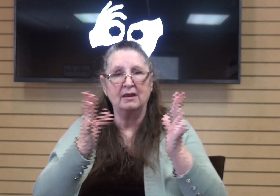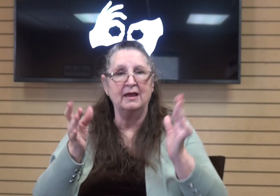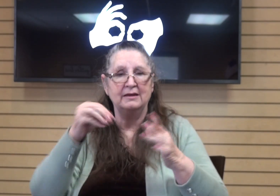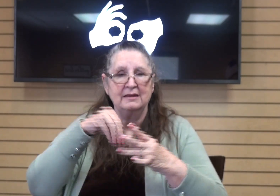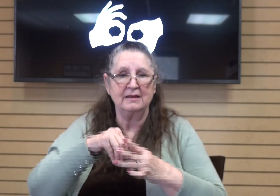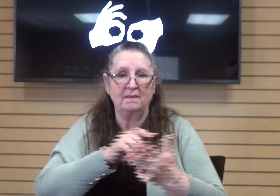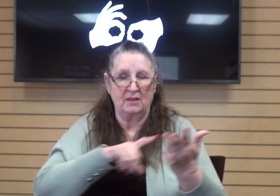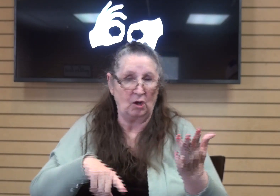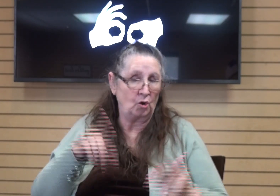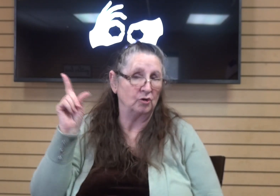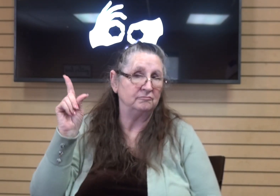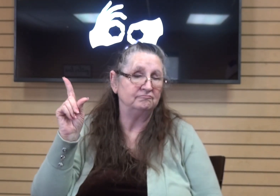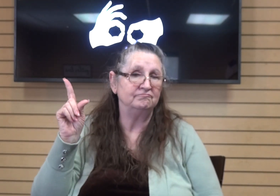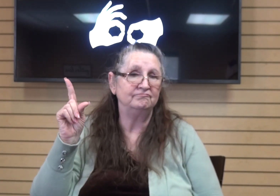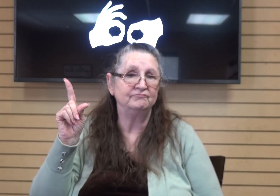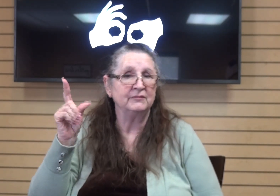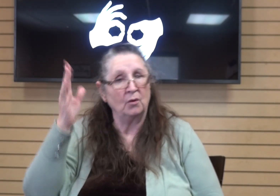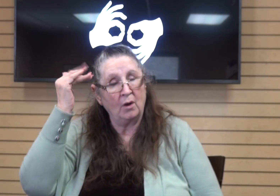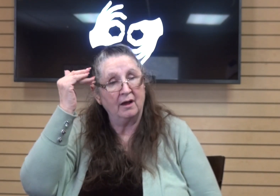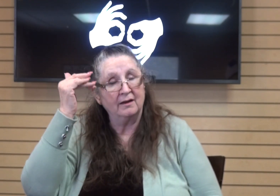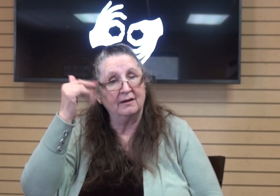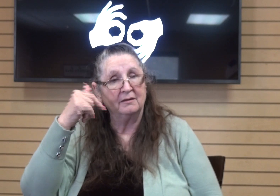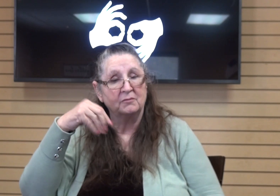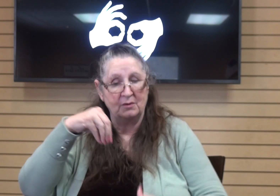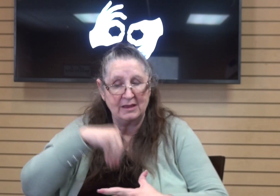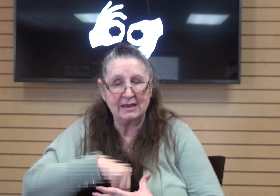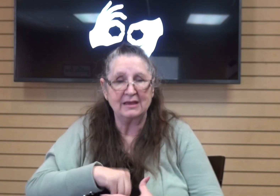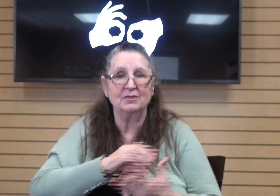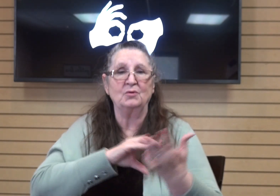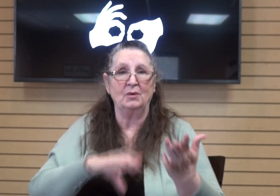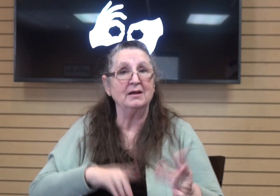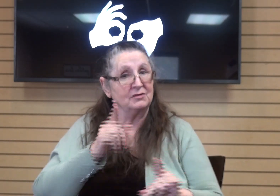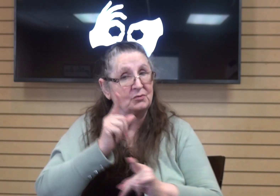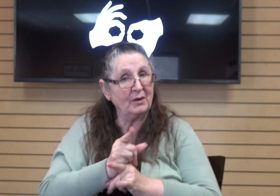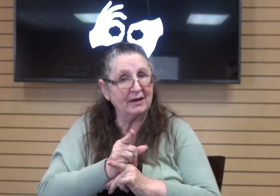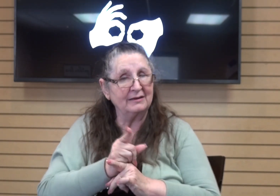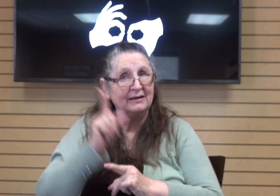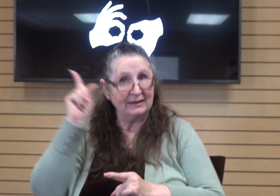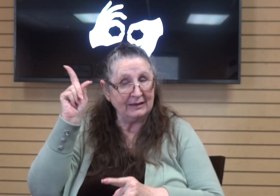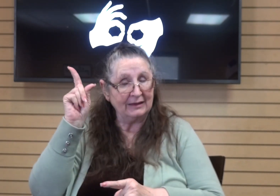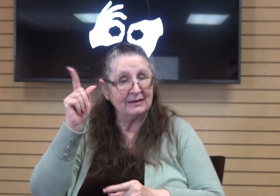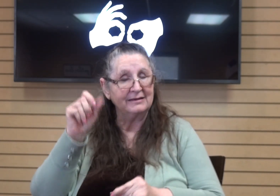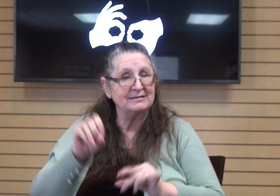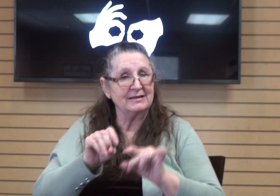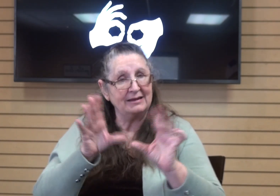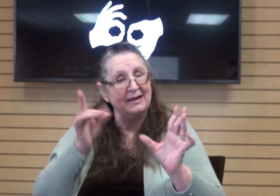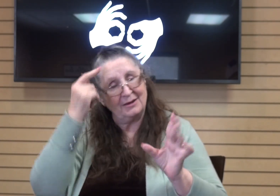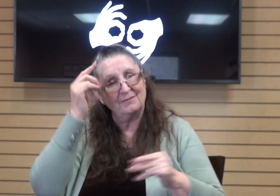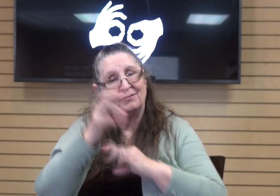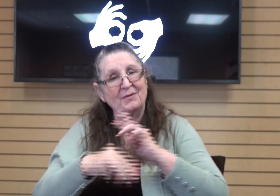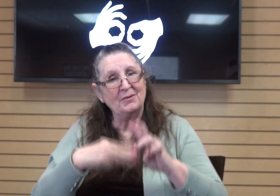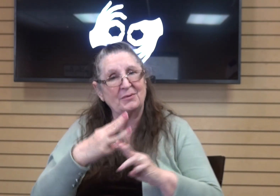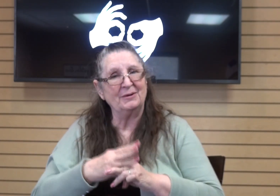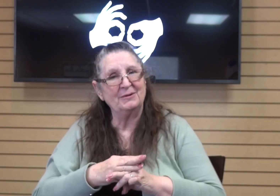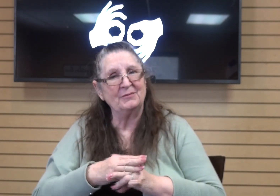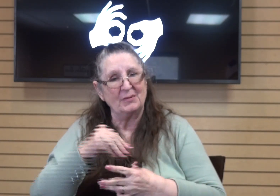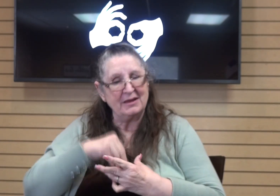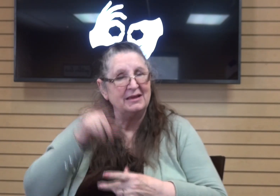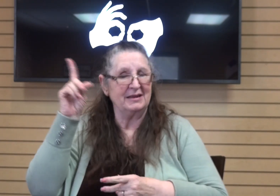Lord." Why? Because we are in Christ, right? Who is the light of the world. And because of that,